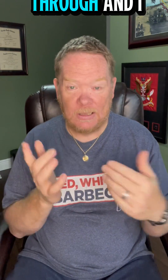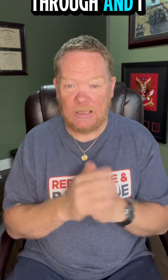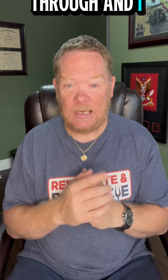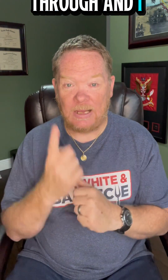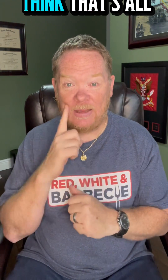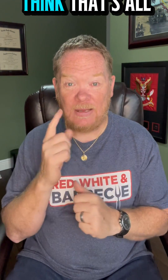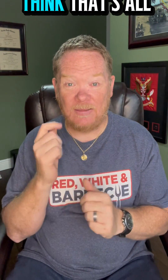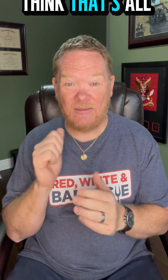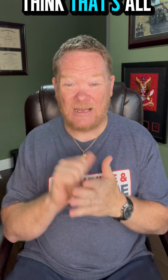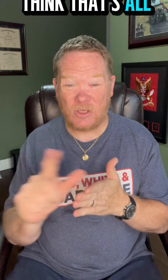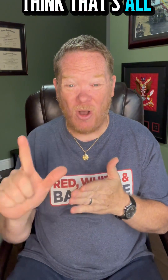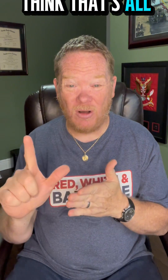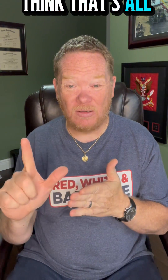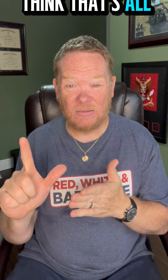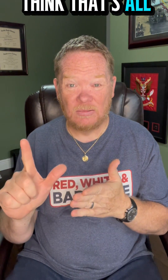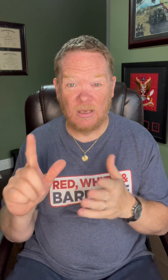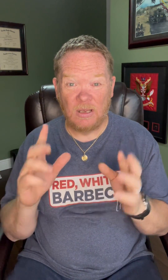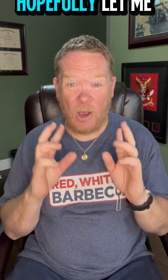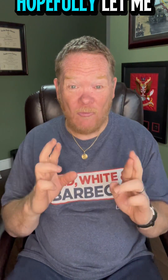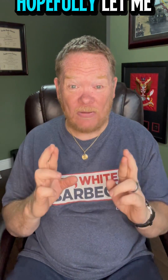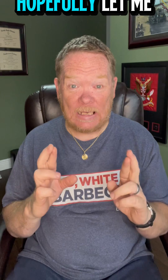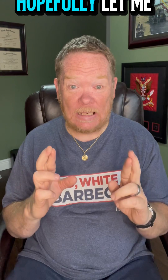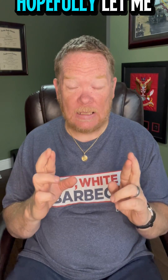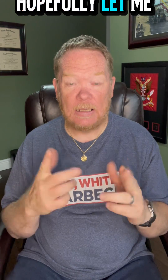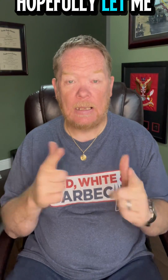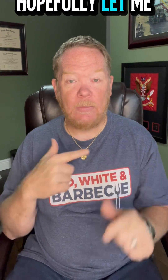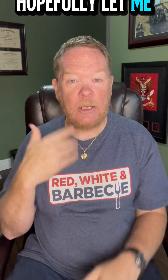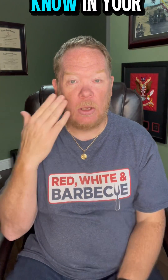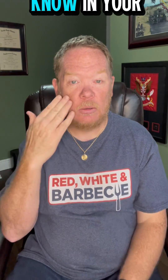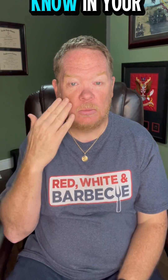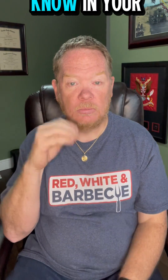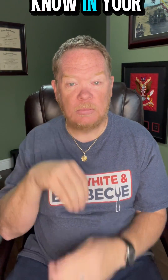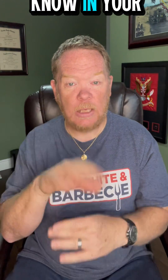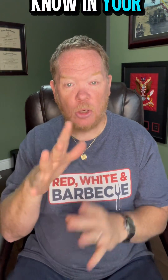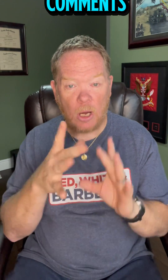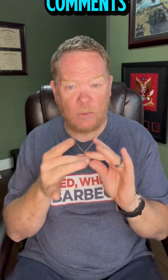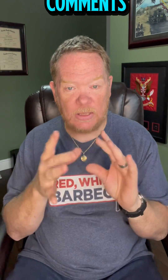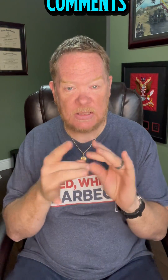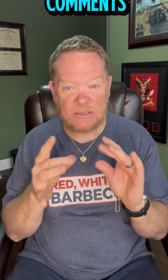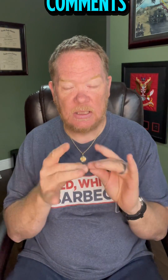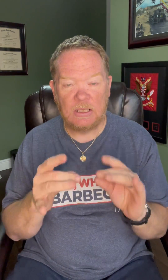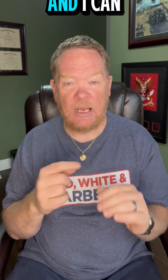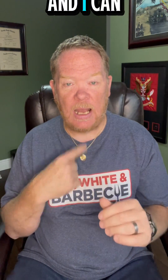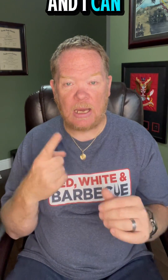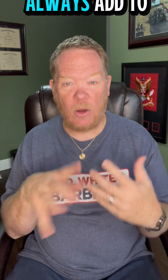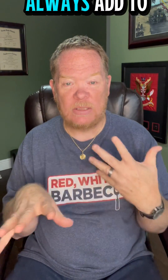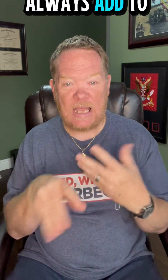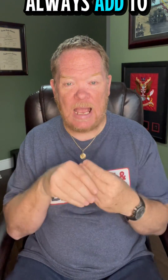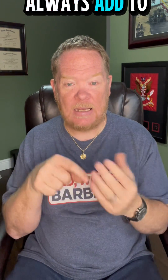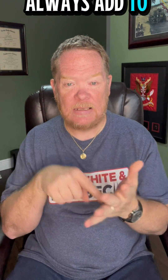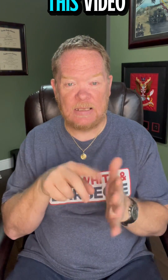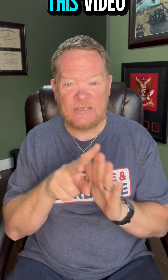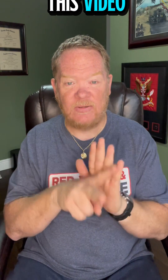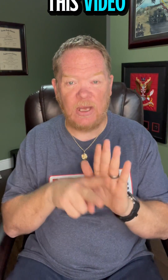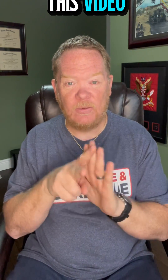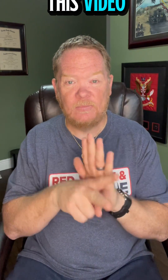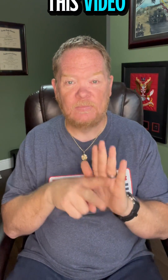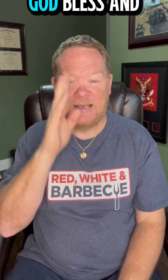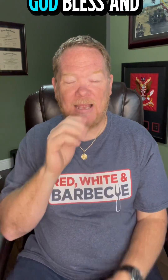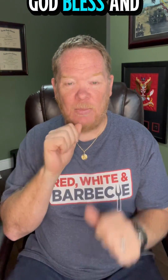and I think that's all. Hopefully, let me know in your comments and I can always add to this video. God